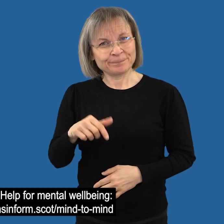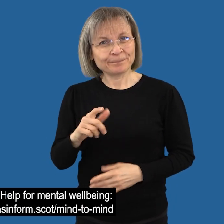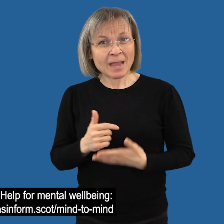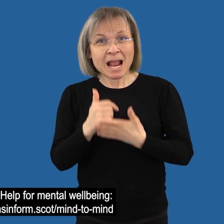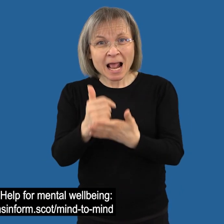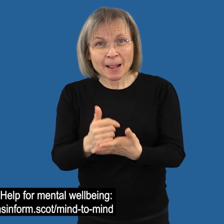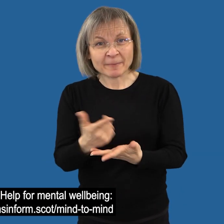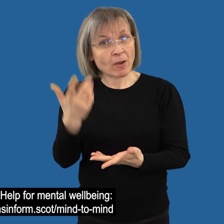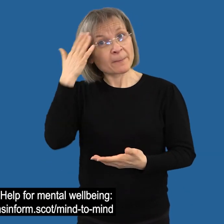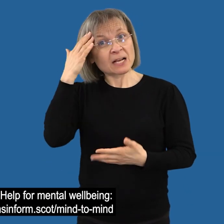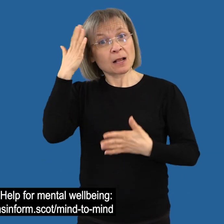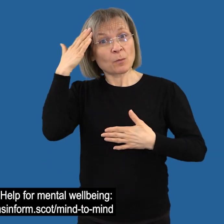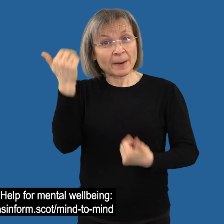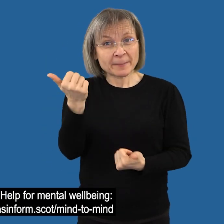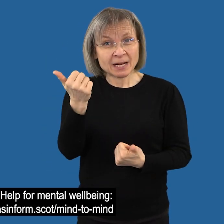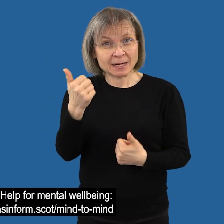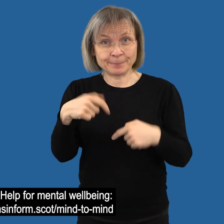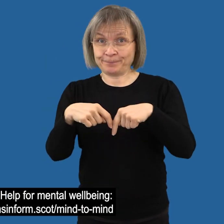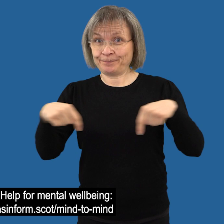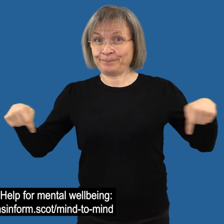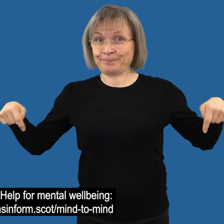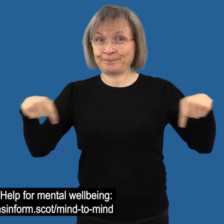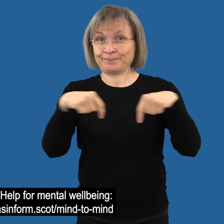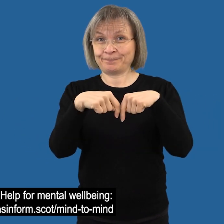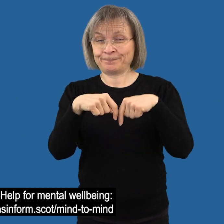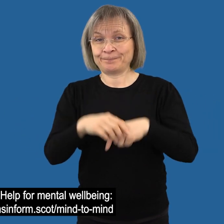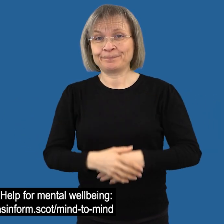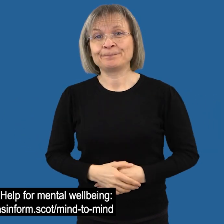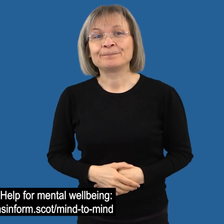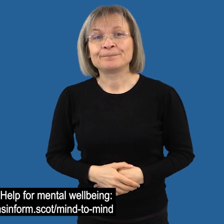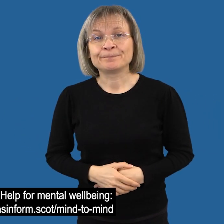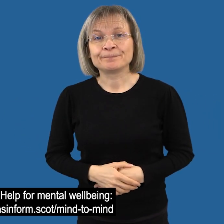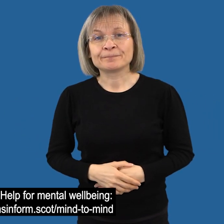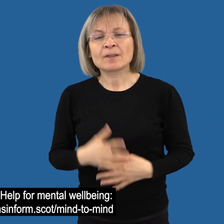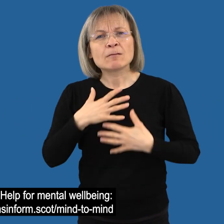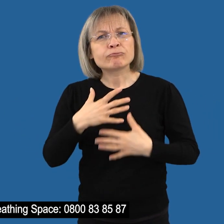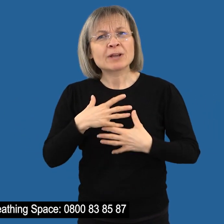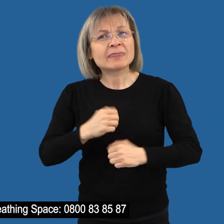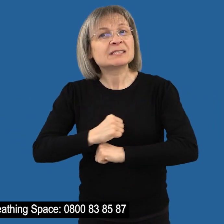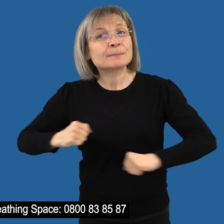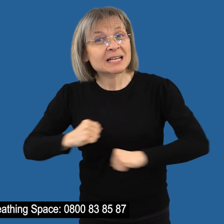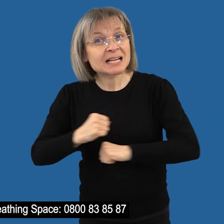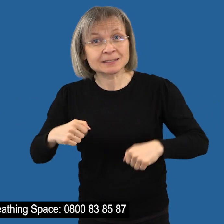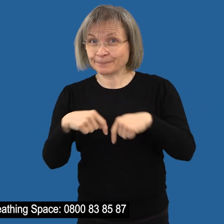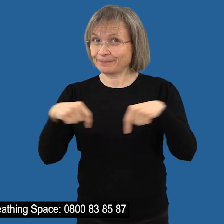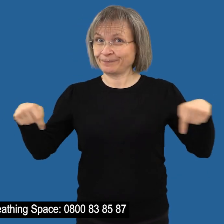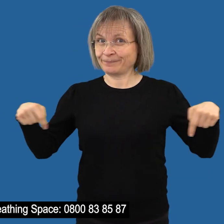Help for mental well-being, NHS Inform. Scott Mind to Mind. Breathing space,